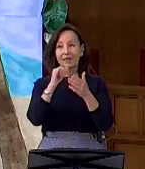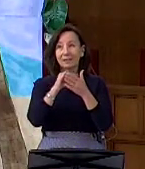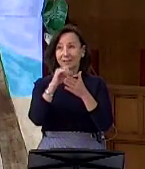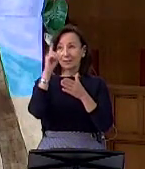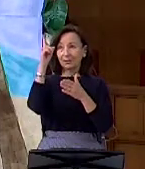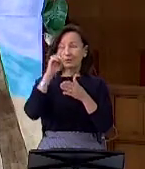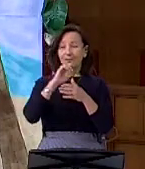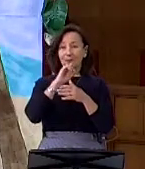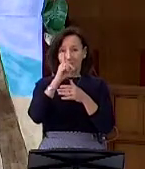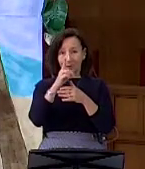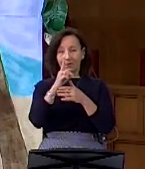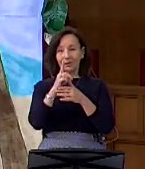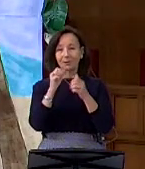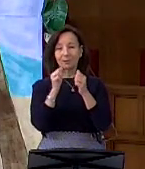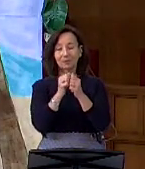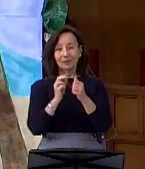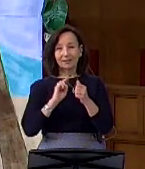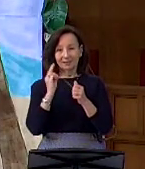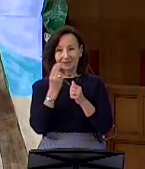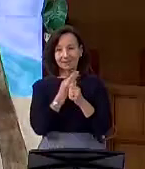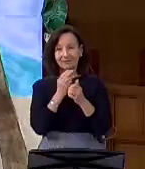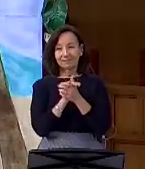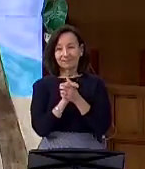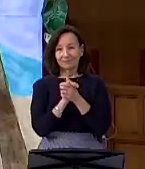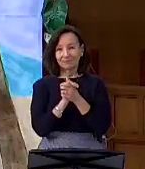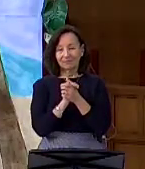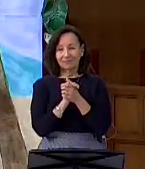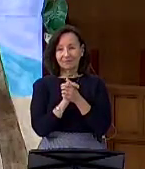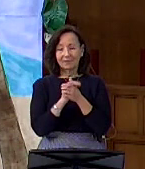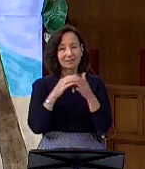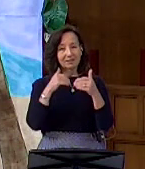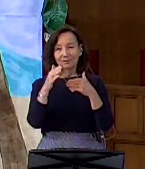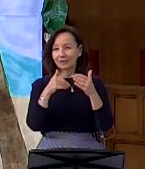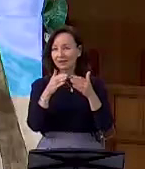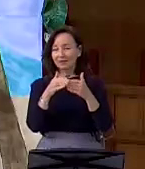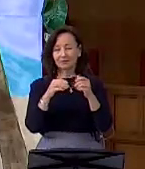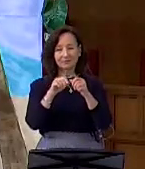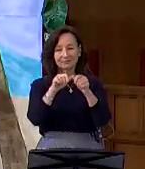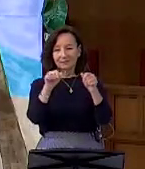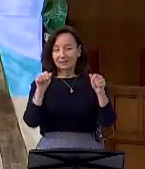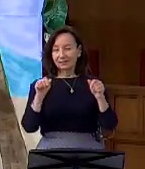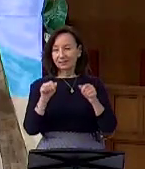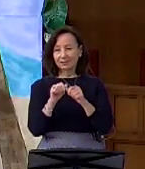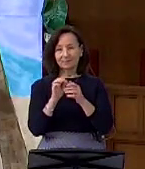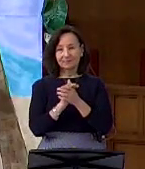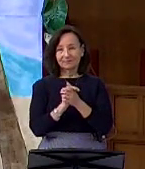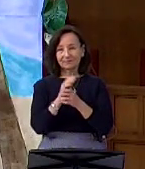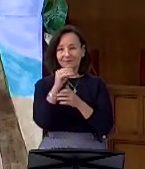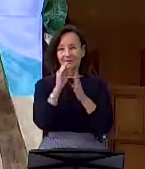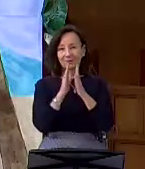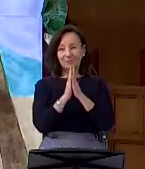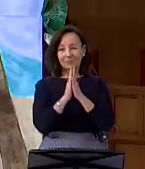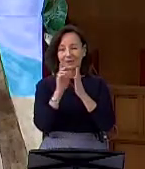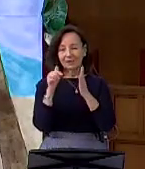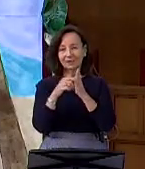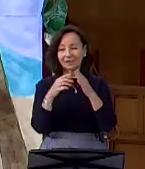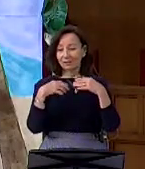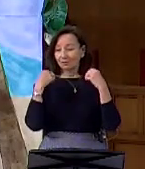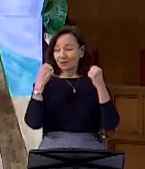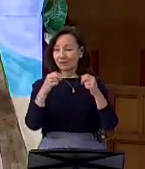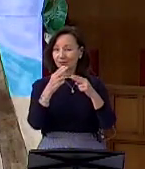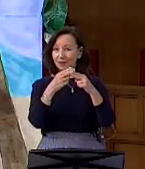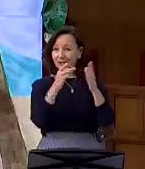are with us in whatever space we're in. And we pray this in the powerful